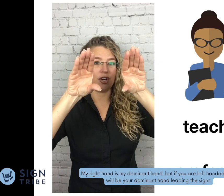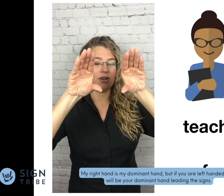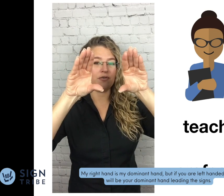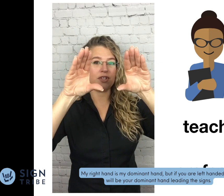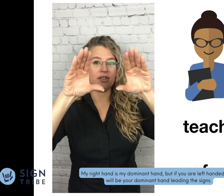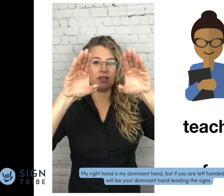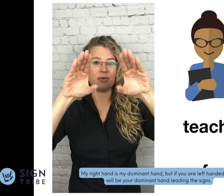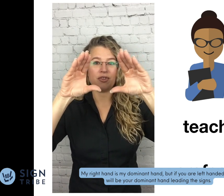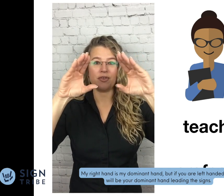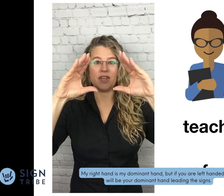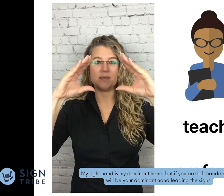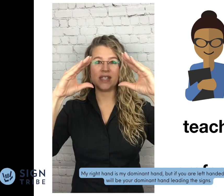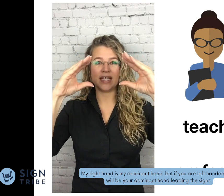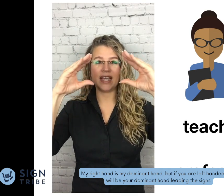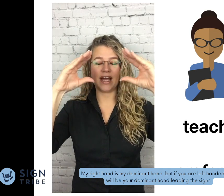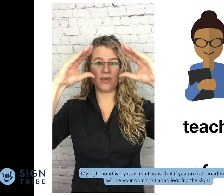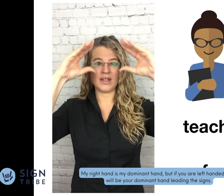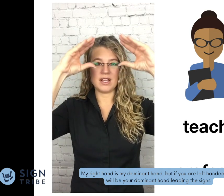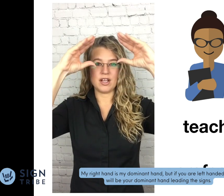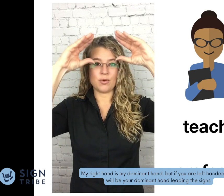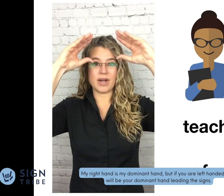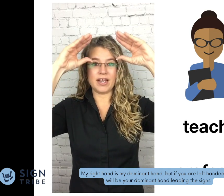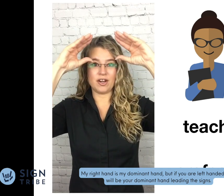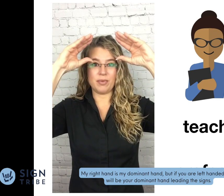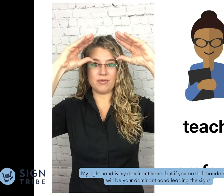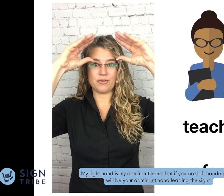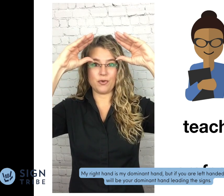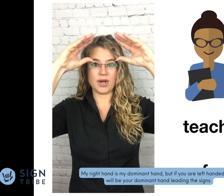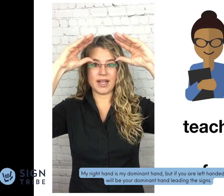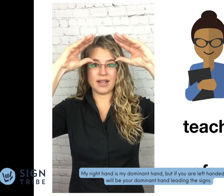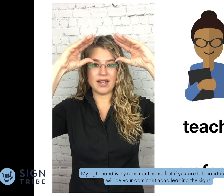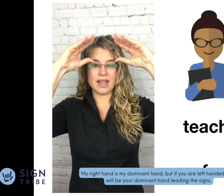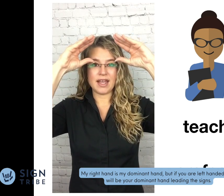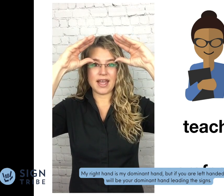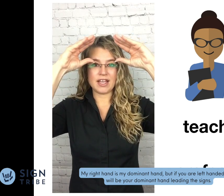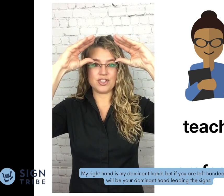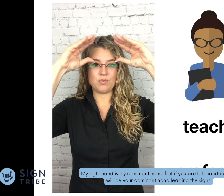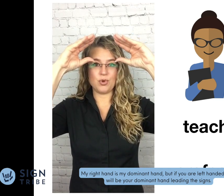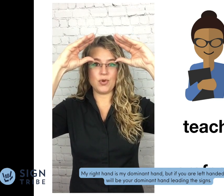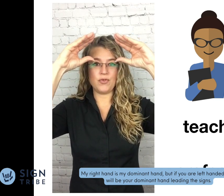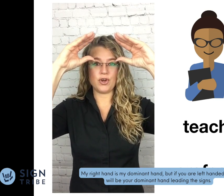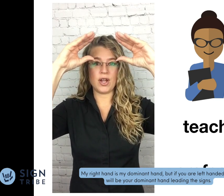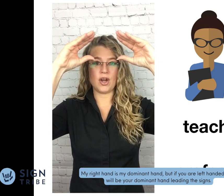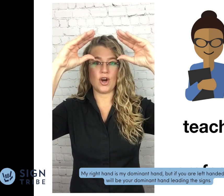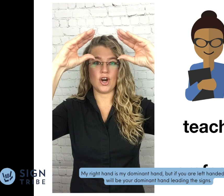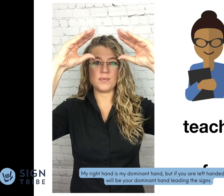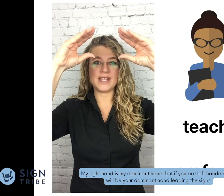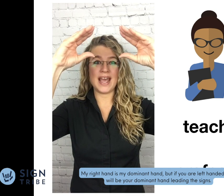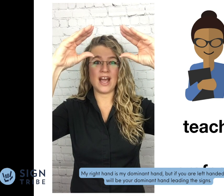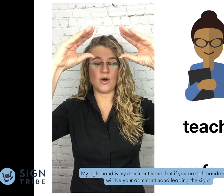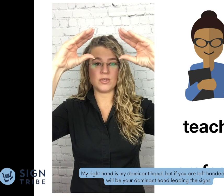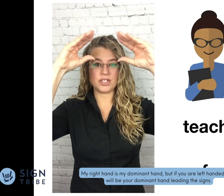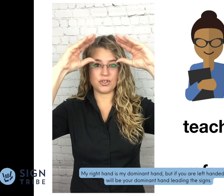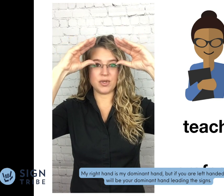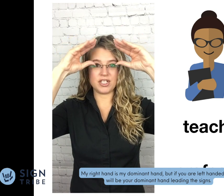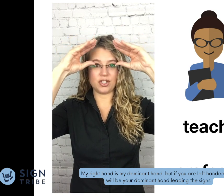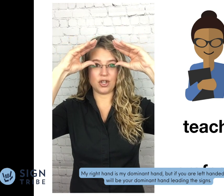curved with your thumb sticking out right here above your forehead. As you move your arms out, you're going to close